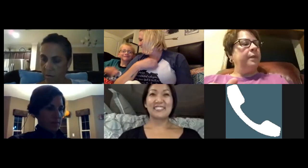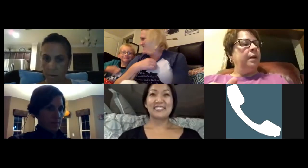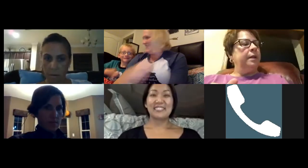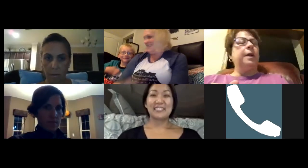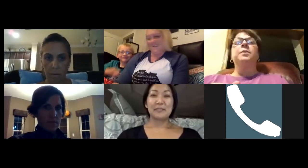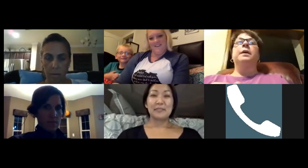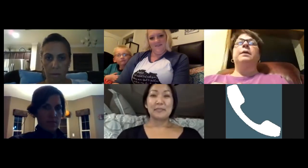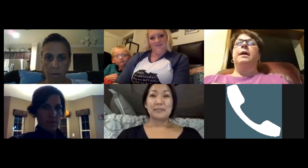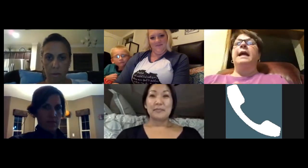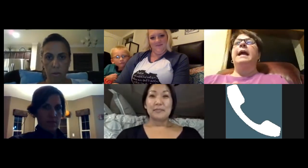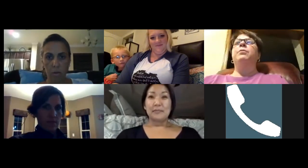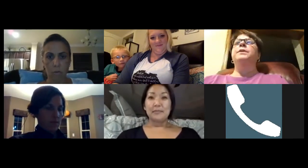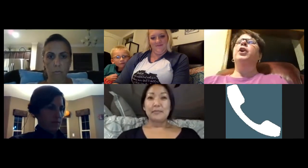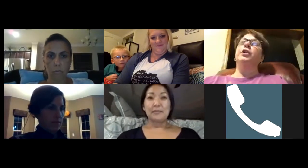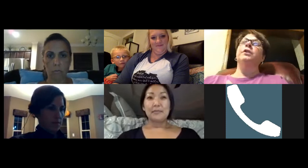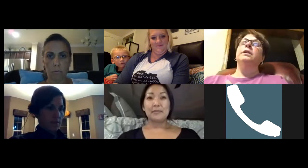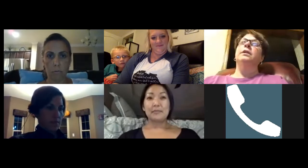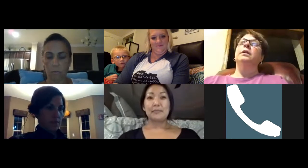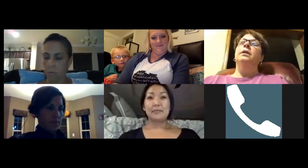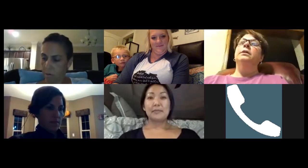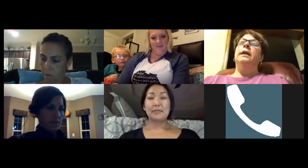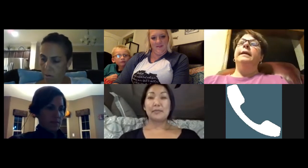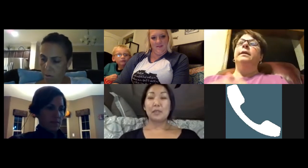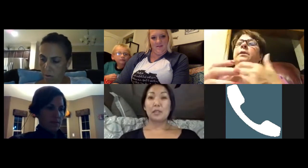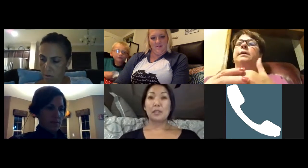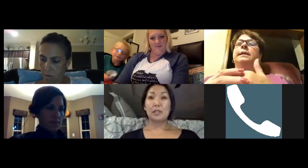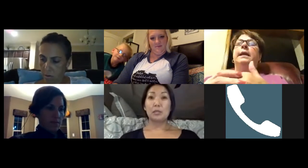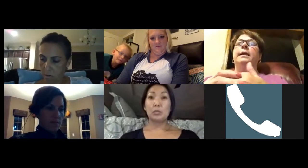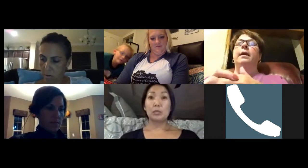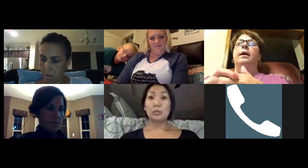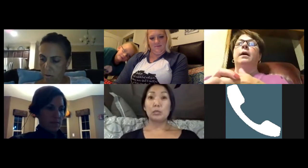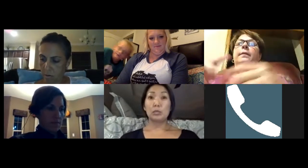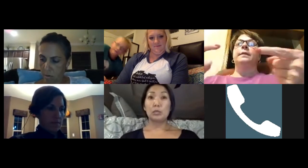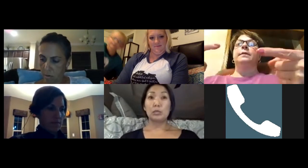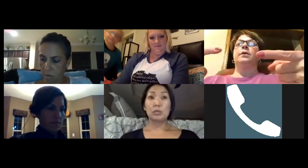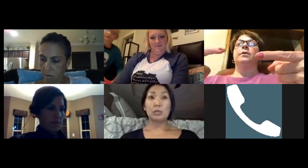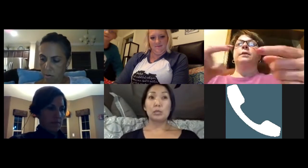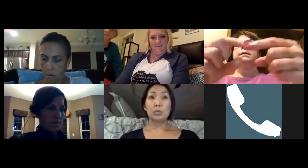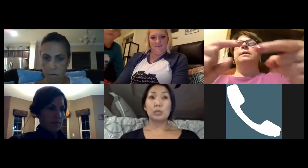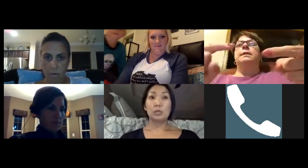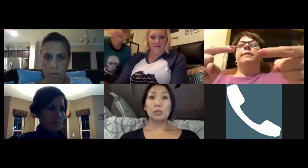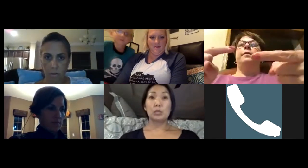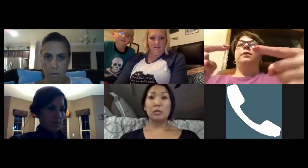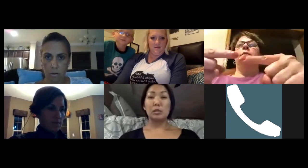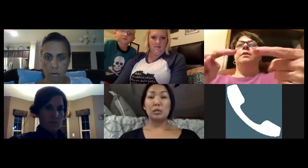The other one I had was hurt. Like you can say, this is hurt. This is a sign for hurt,